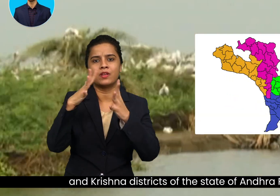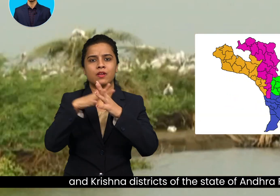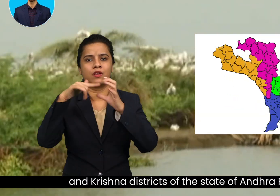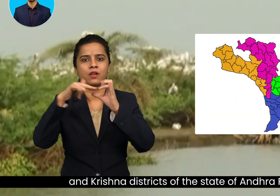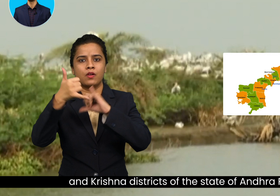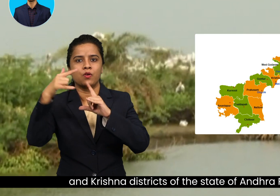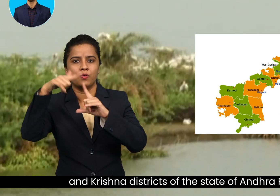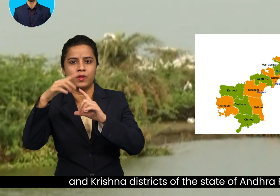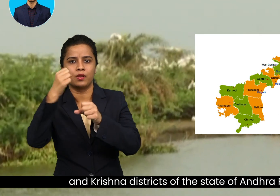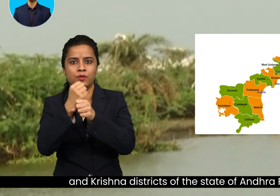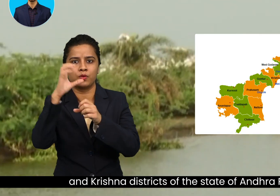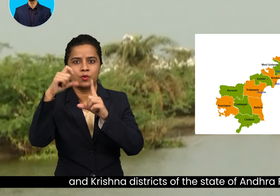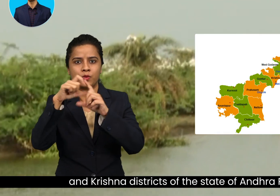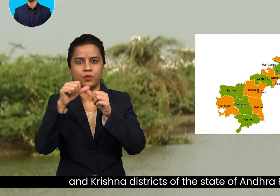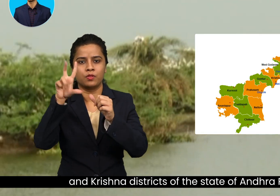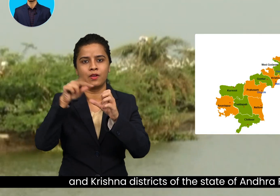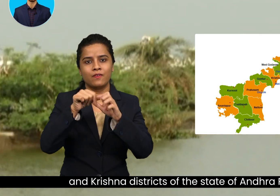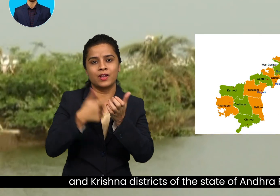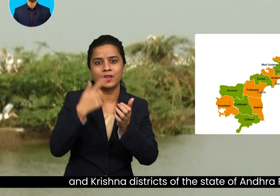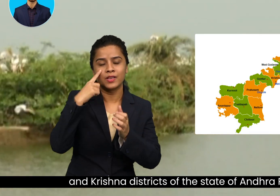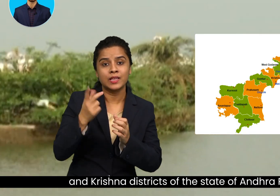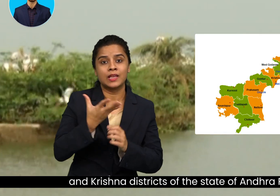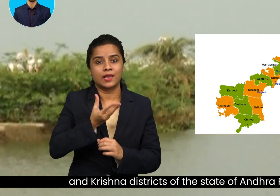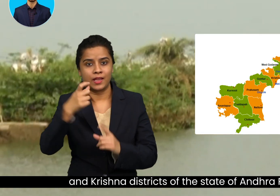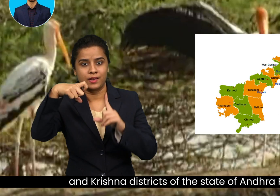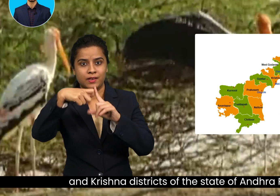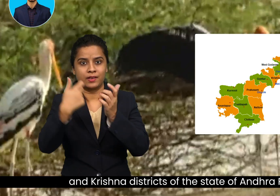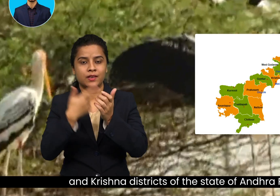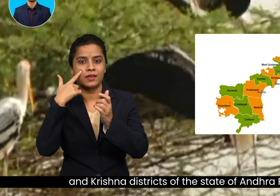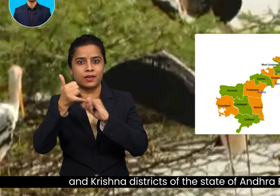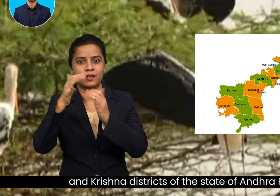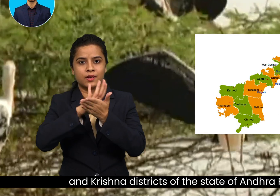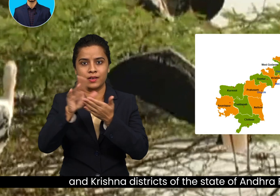Krishna districts of the state of Andhra Pradesh.